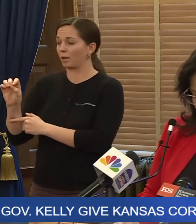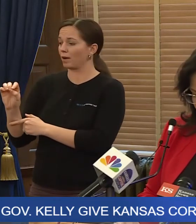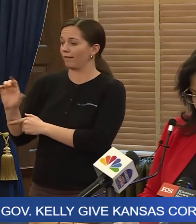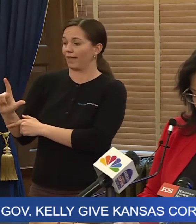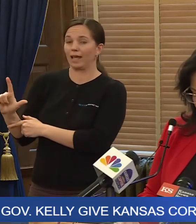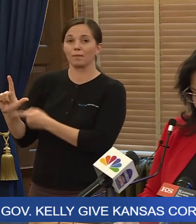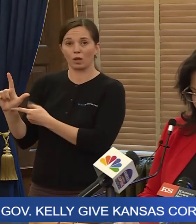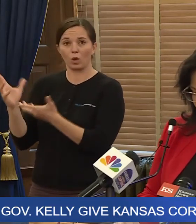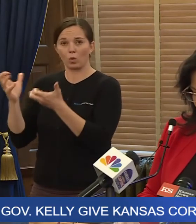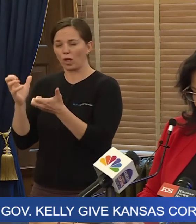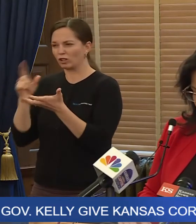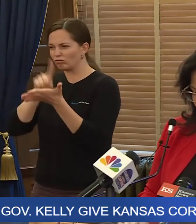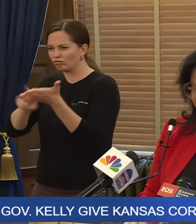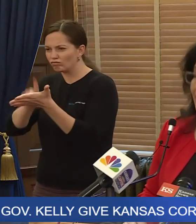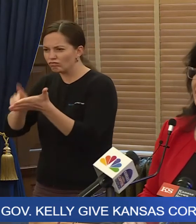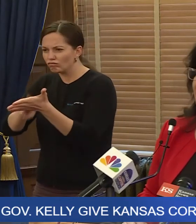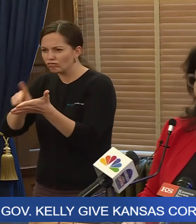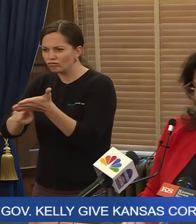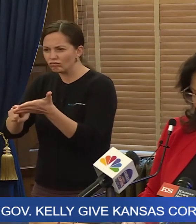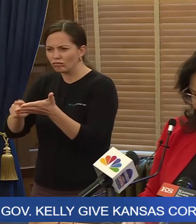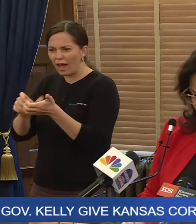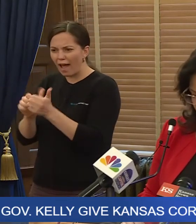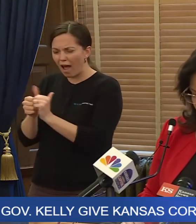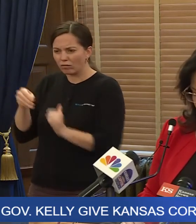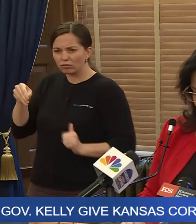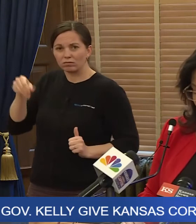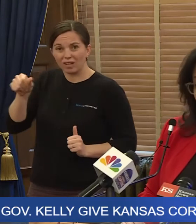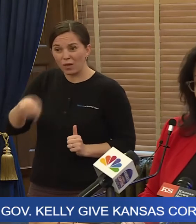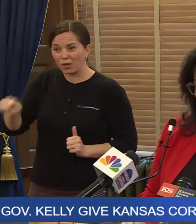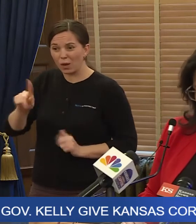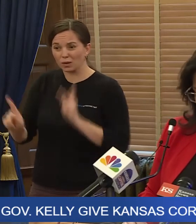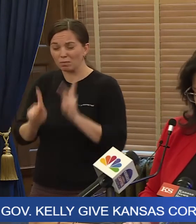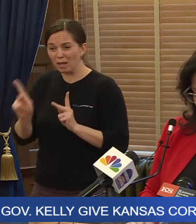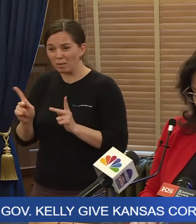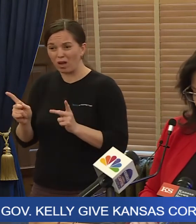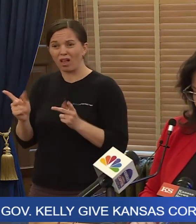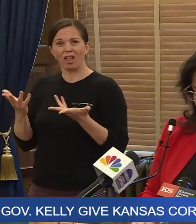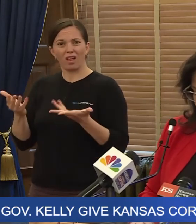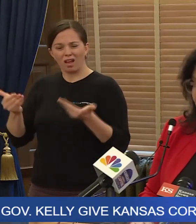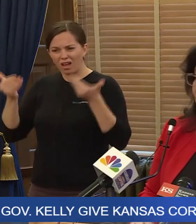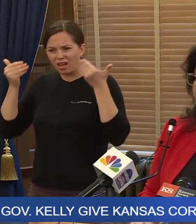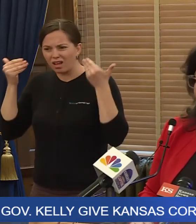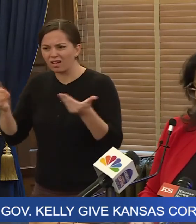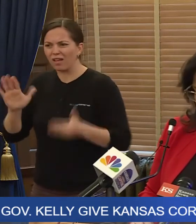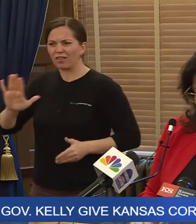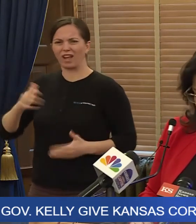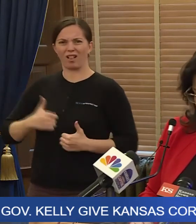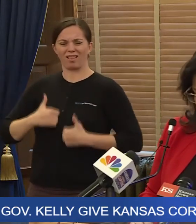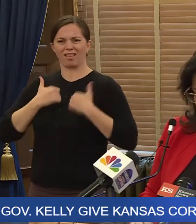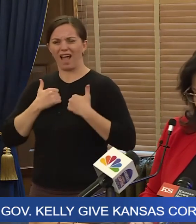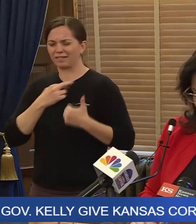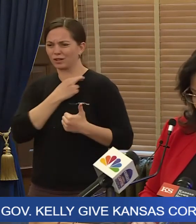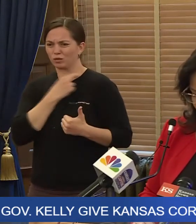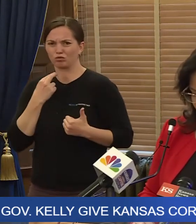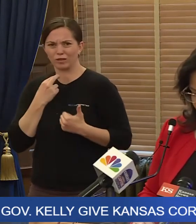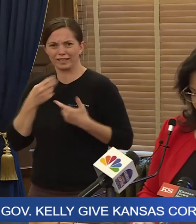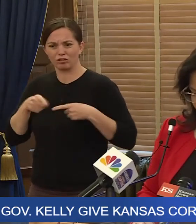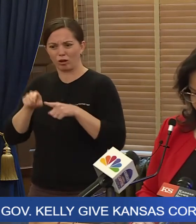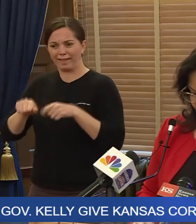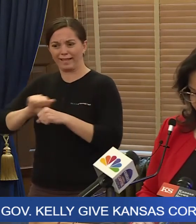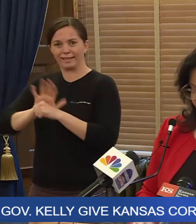workers' compensation to help Kansans who have put their health and lives on the line during COVID-19